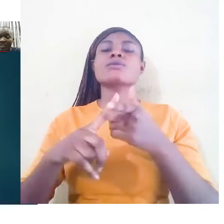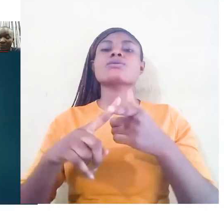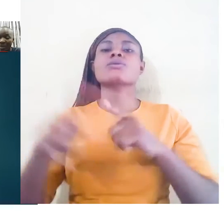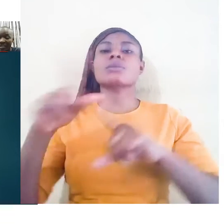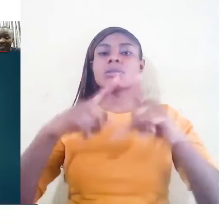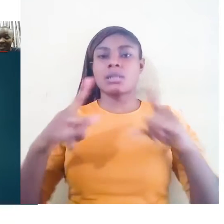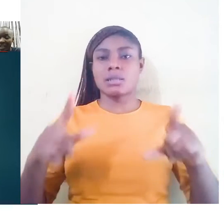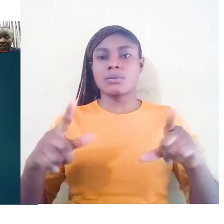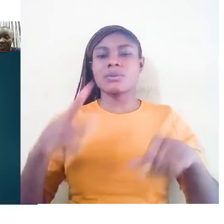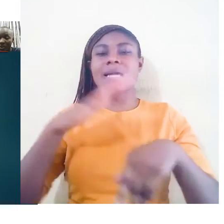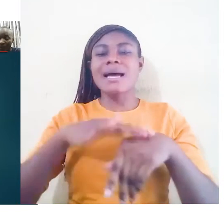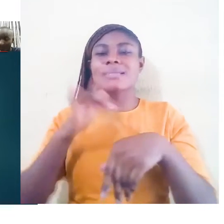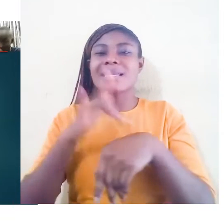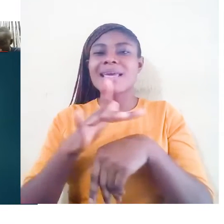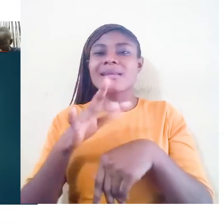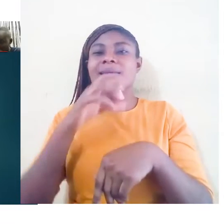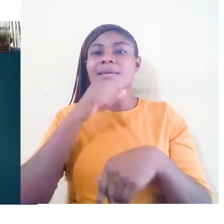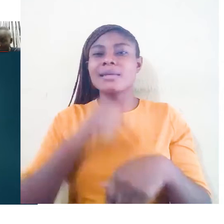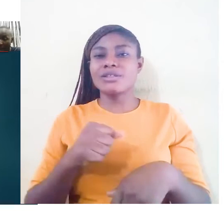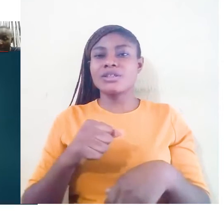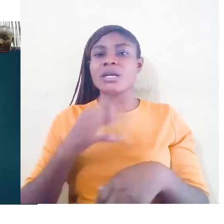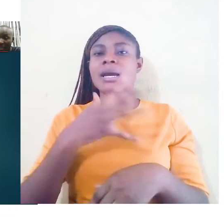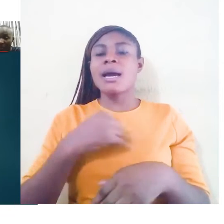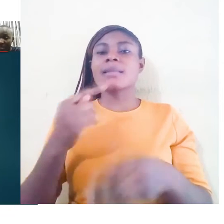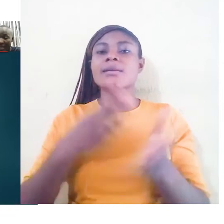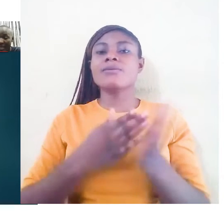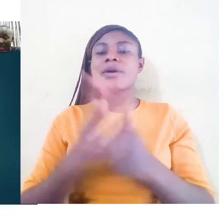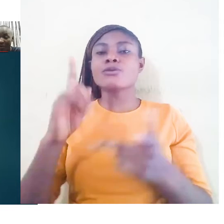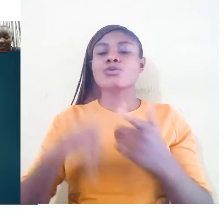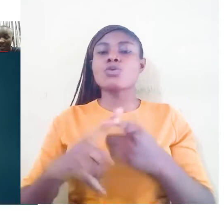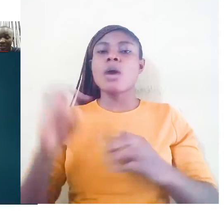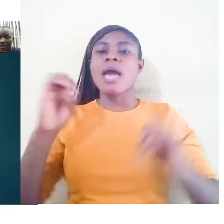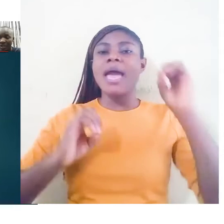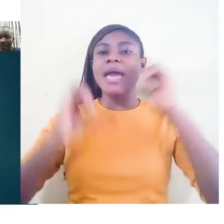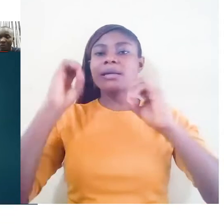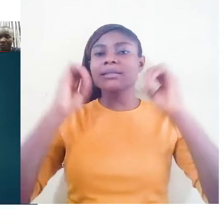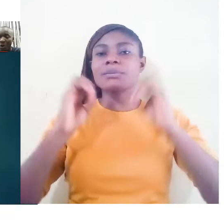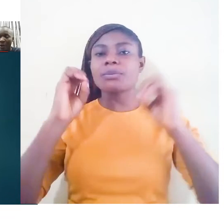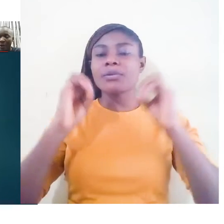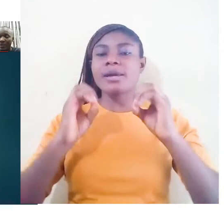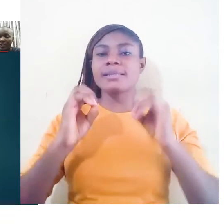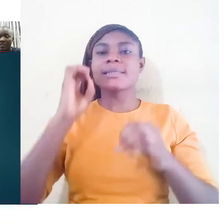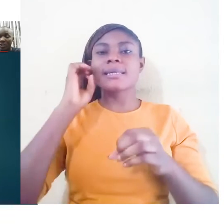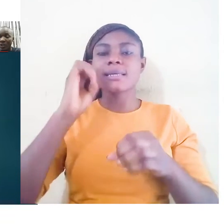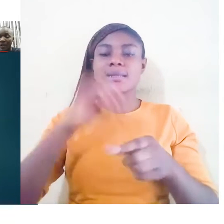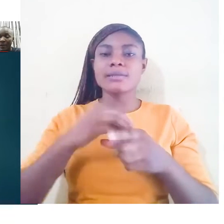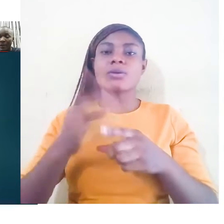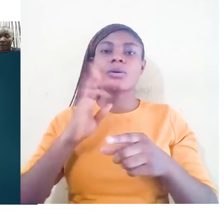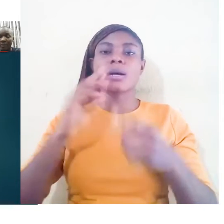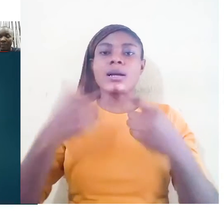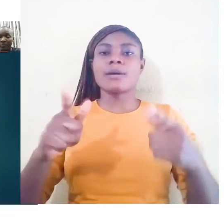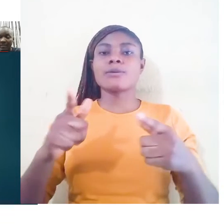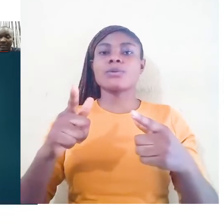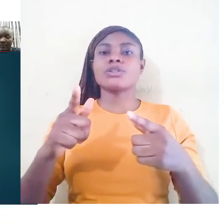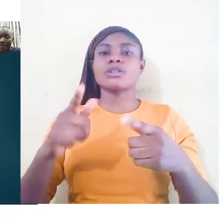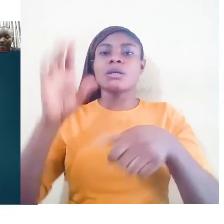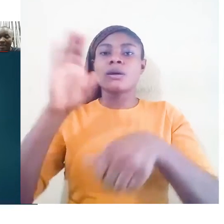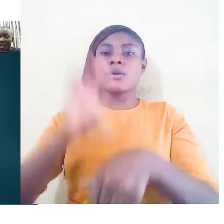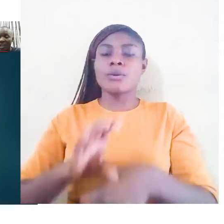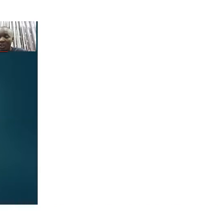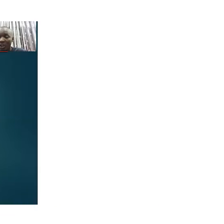to express his or her linguistic heritage, or